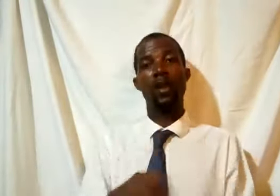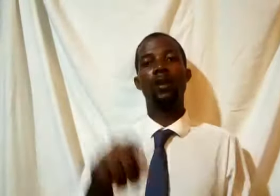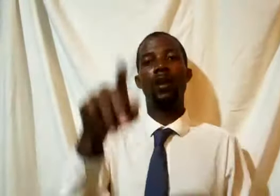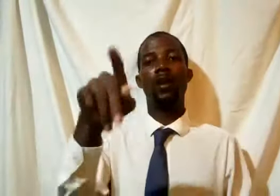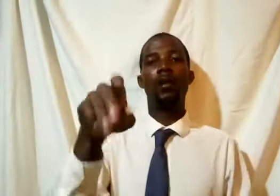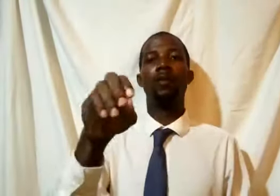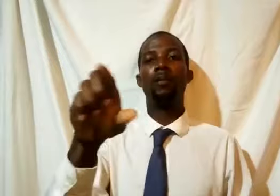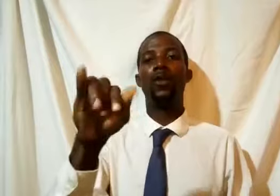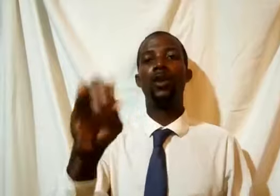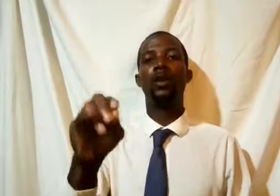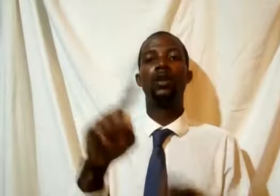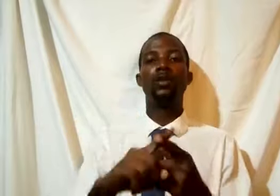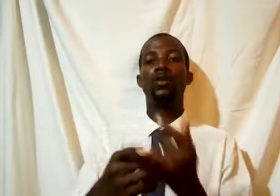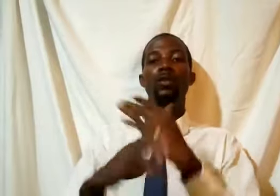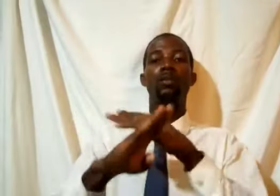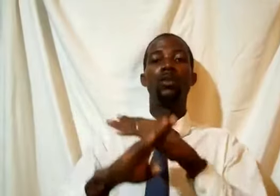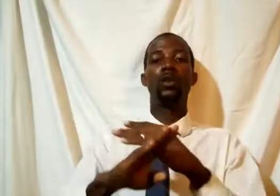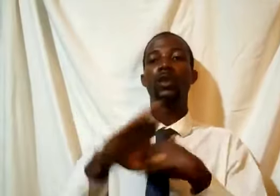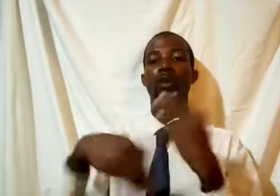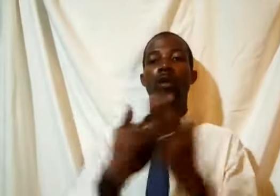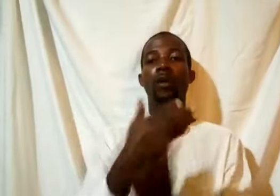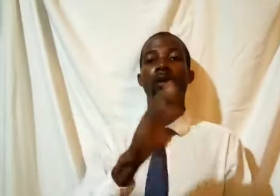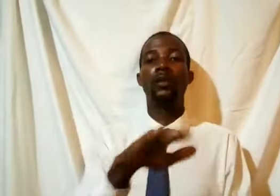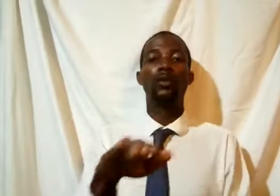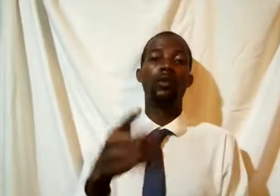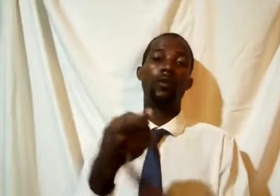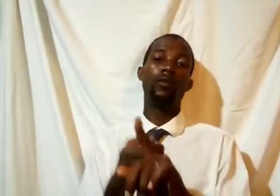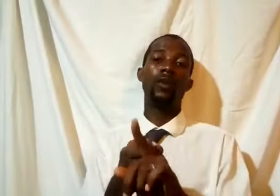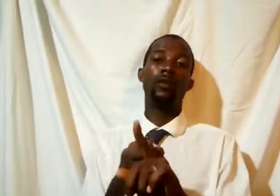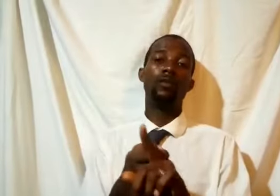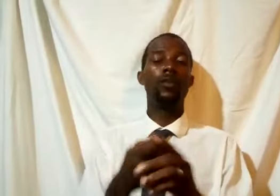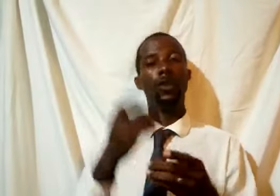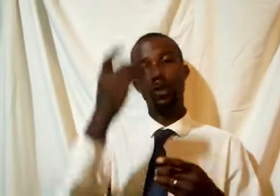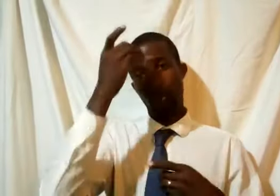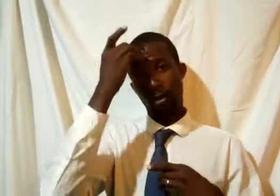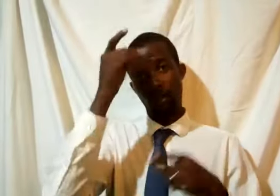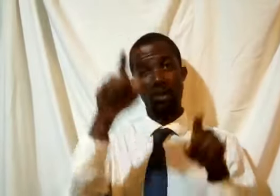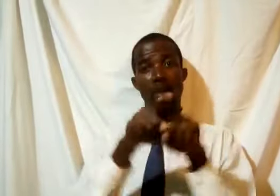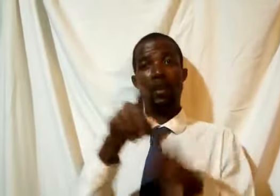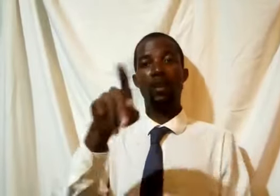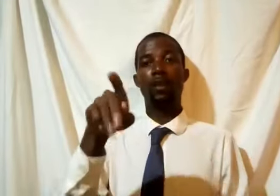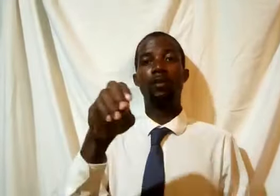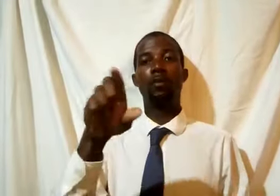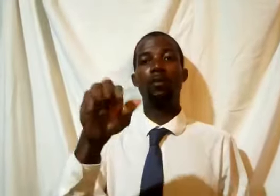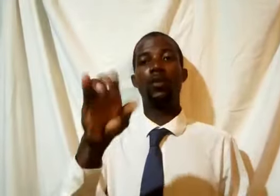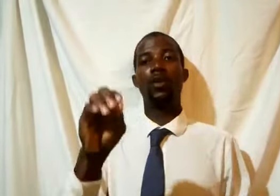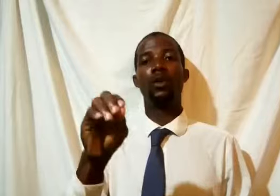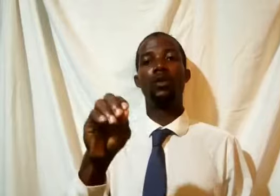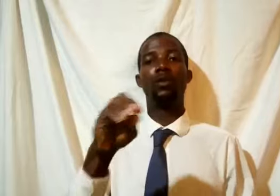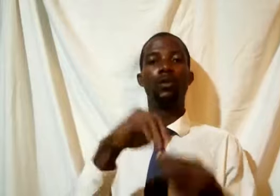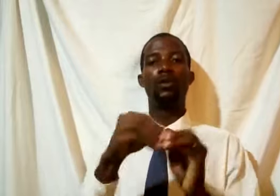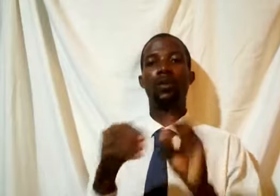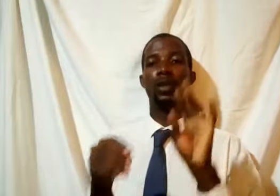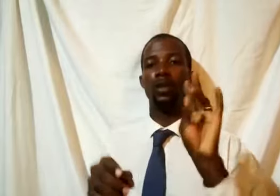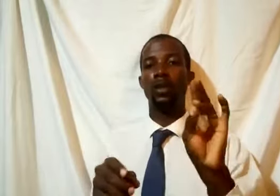the children from diseases such as polio. Number 7, when we want to say someone